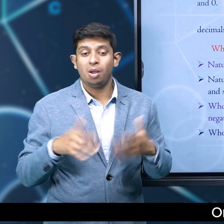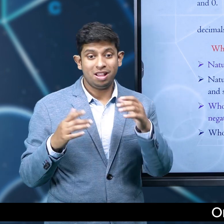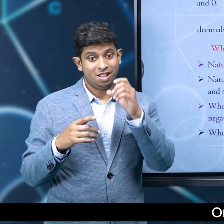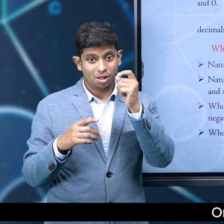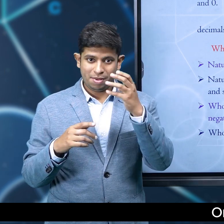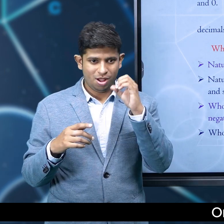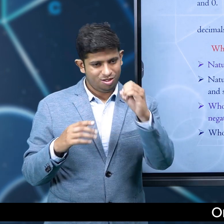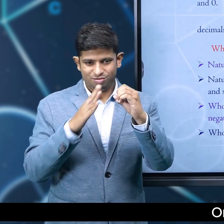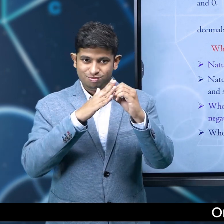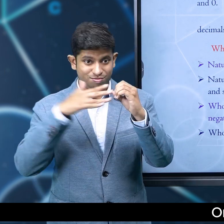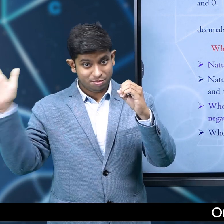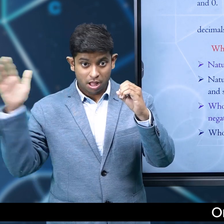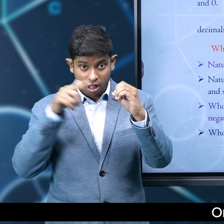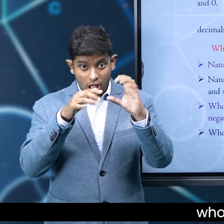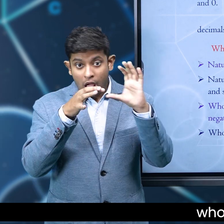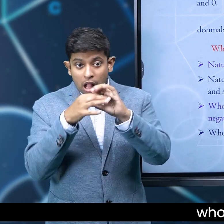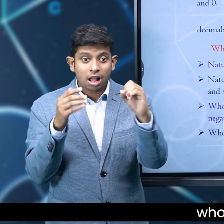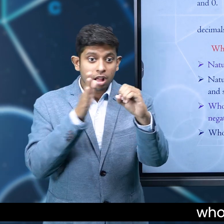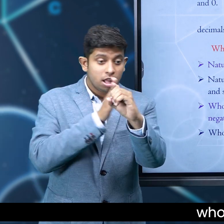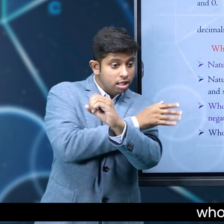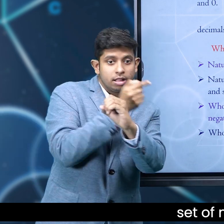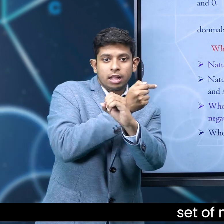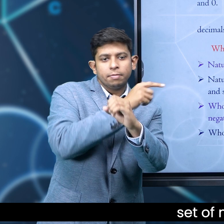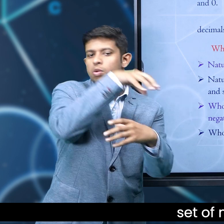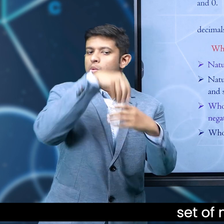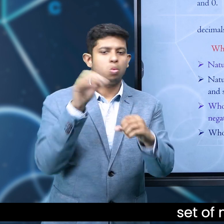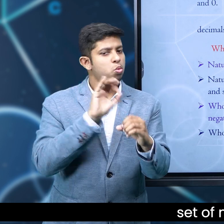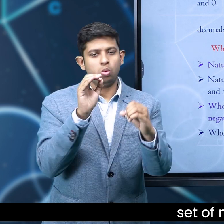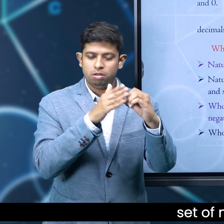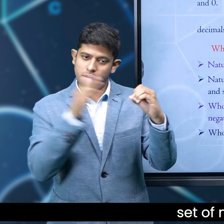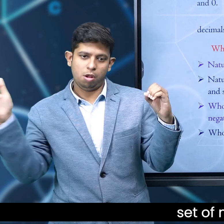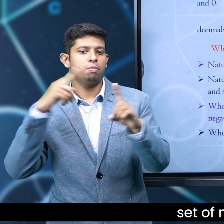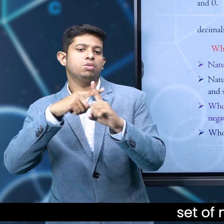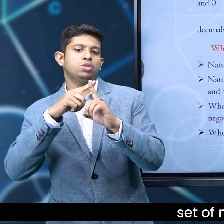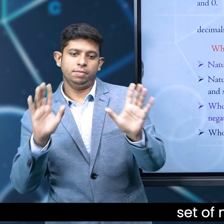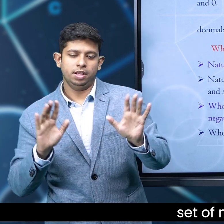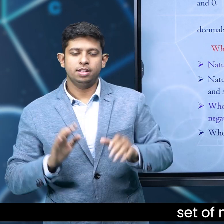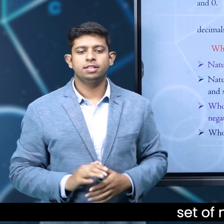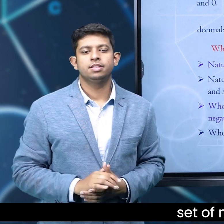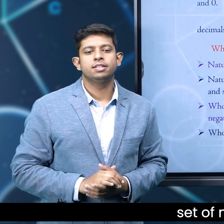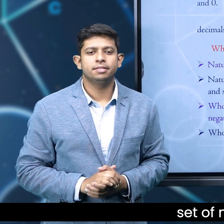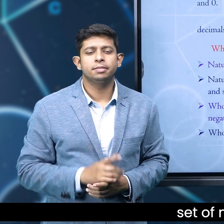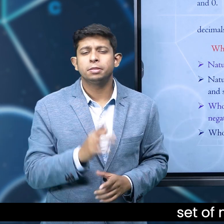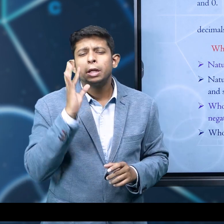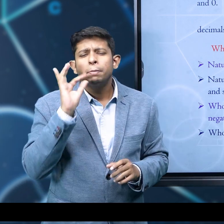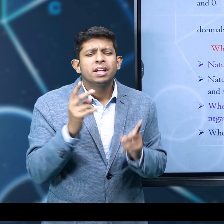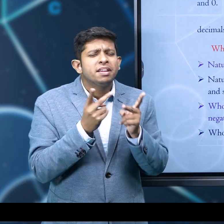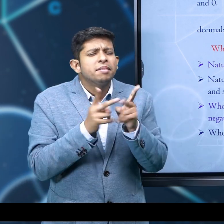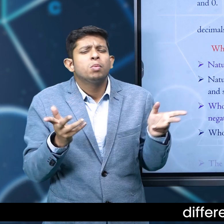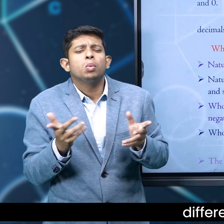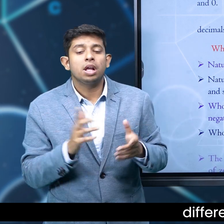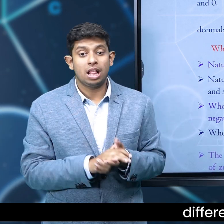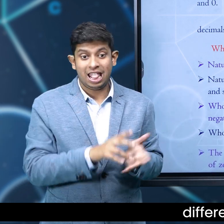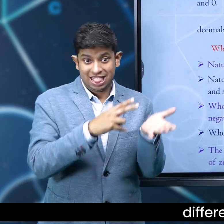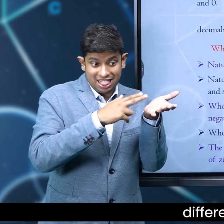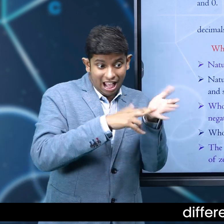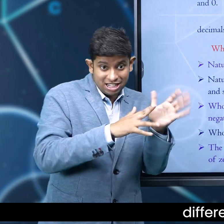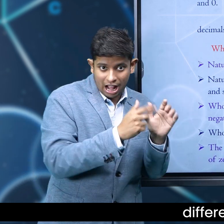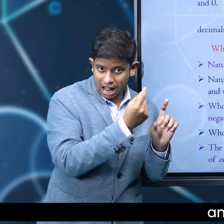Or we can say that whole numbers are the set of non-negative integers. The primary difference between natural and